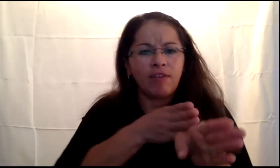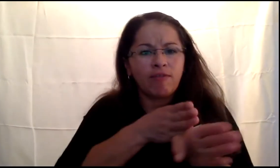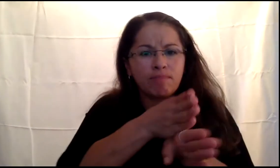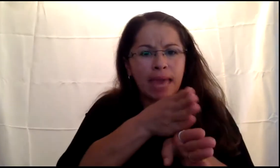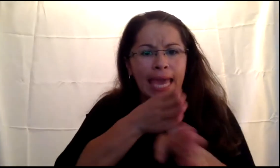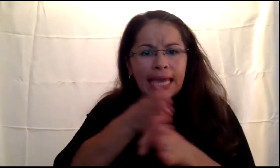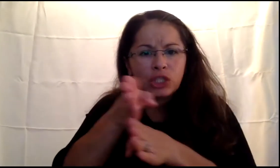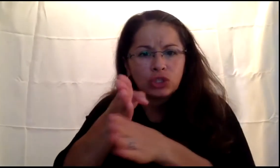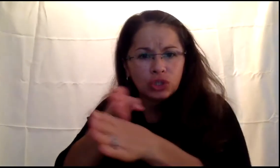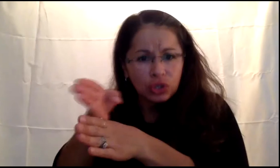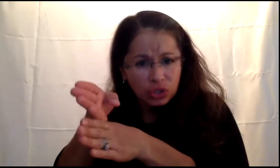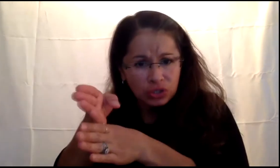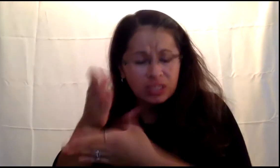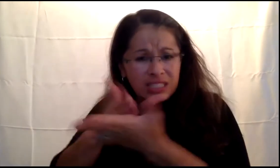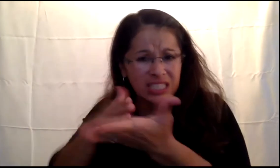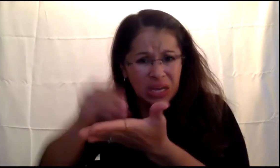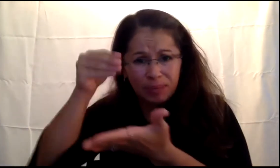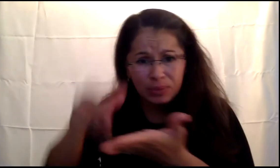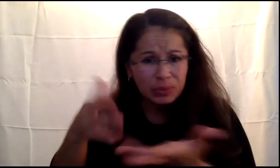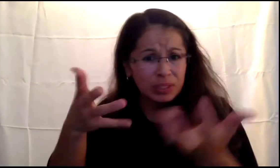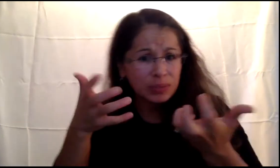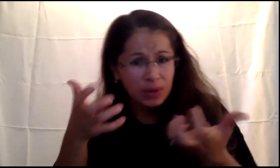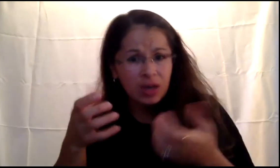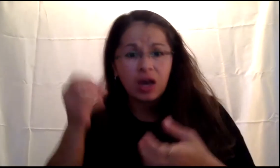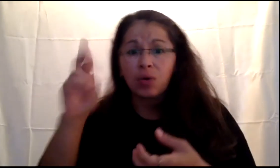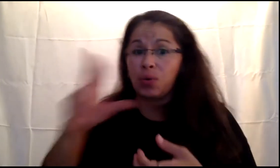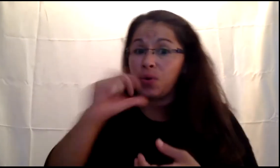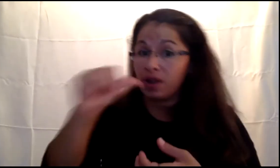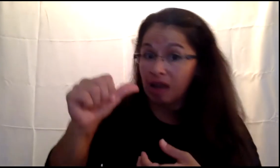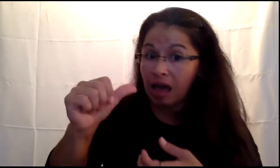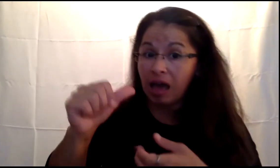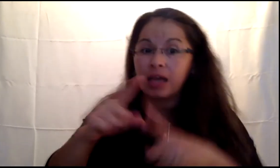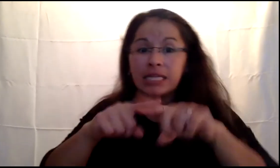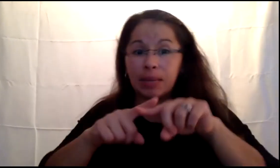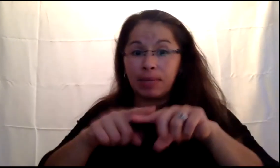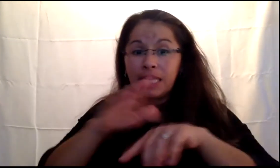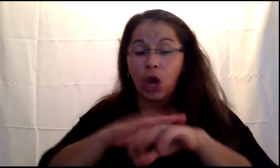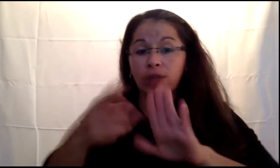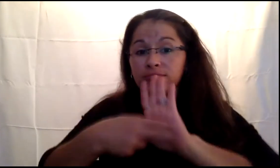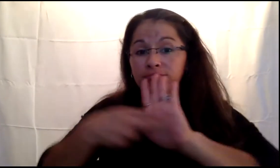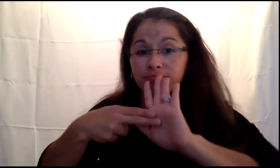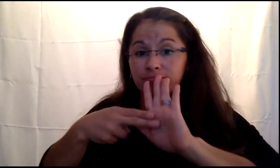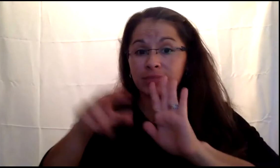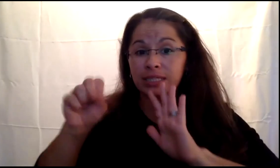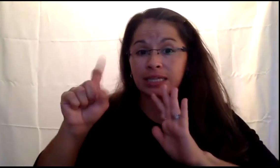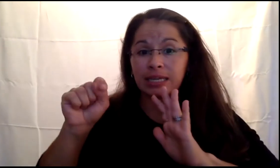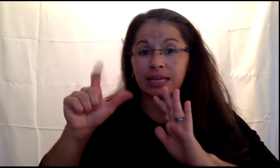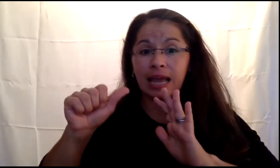study or not due to their status, or coming from a mixed status family, whatever it might be,